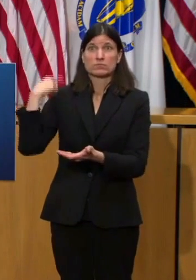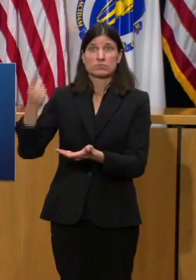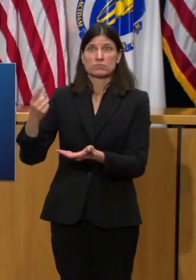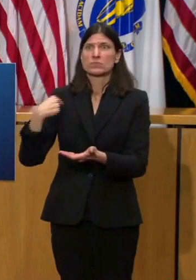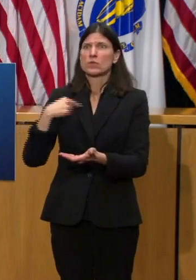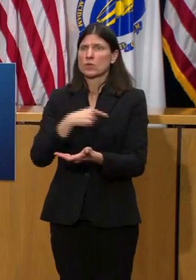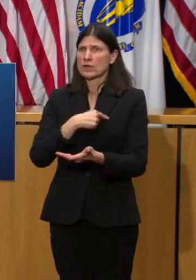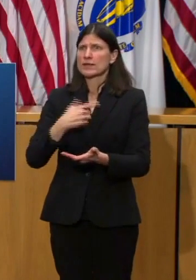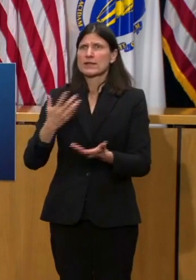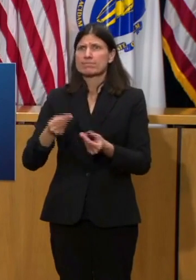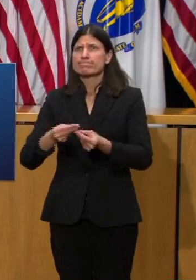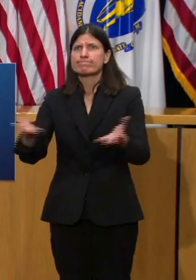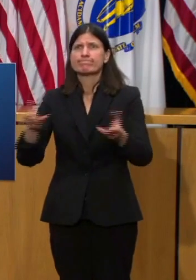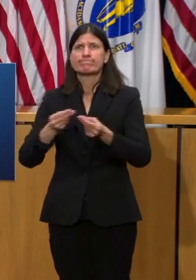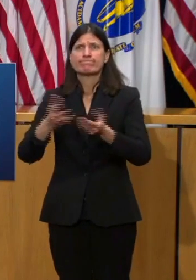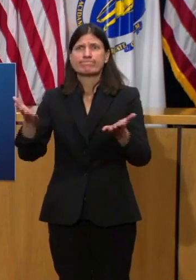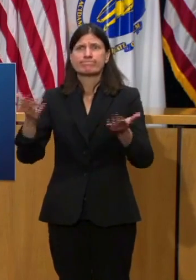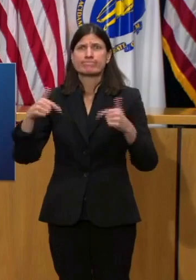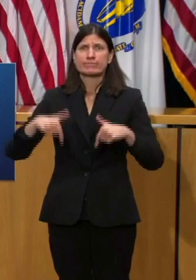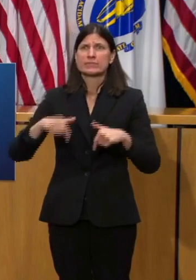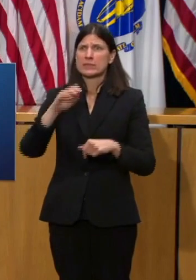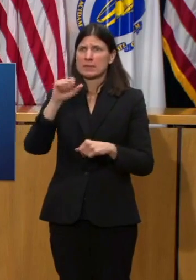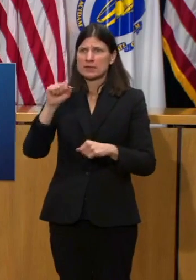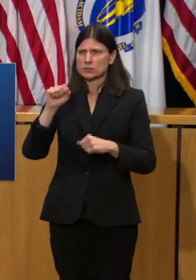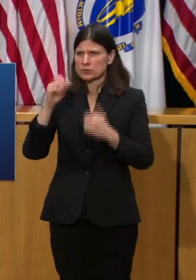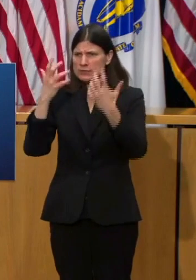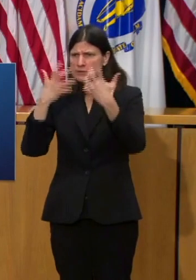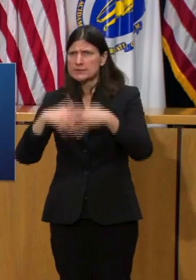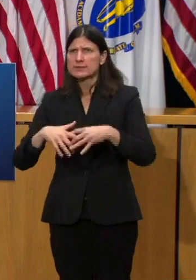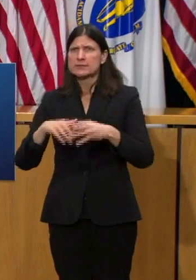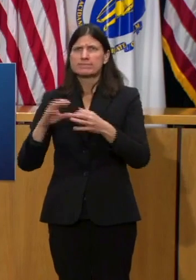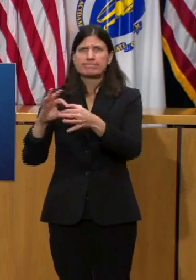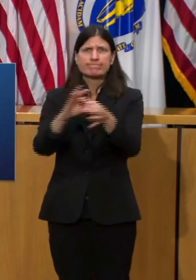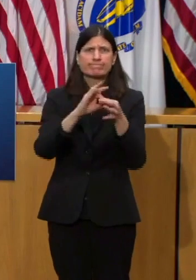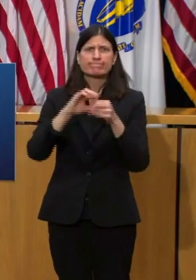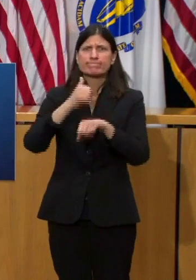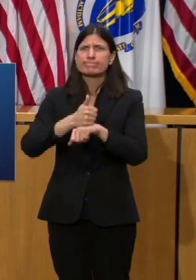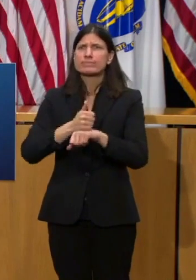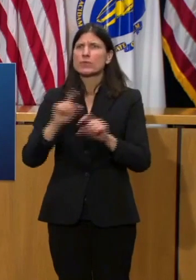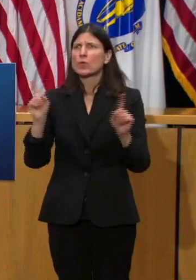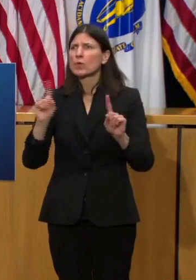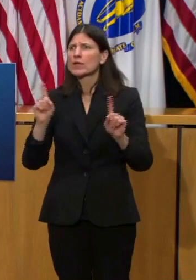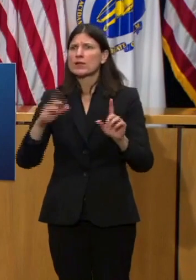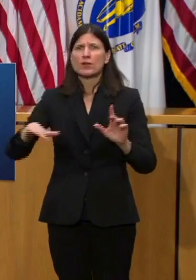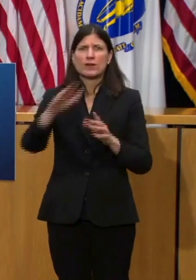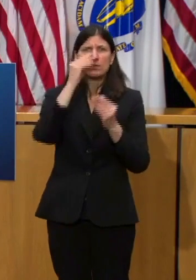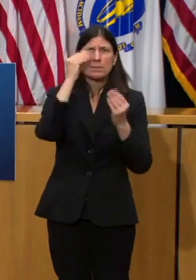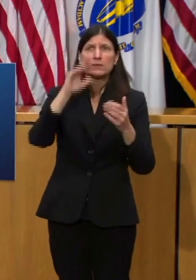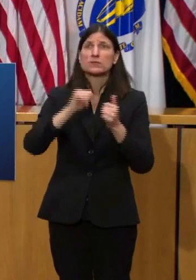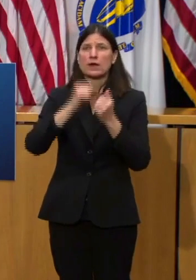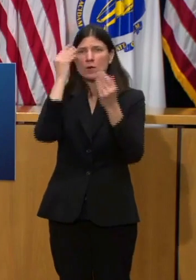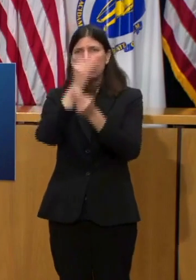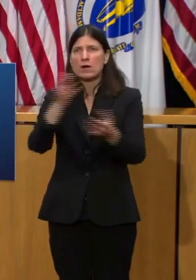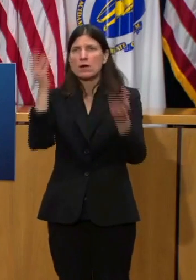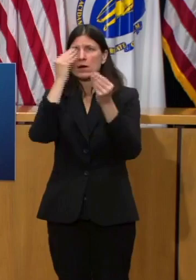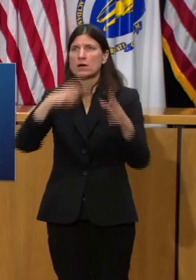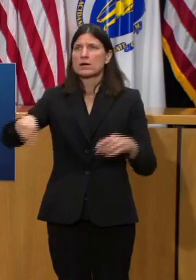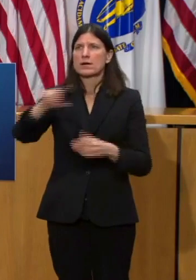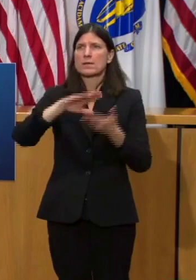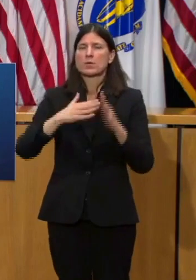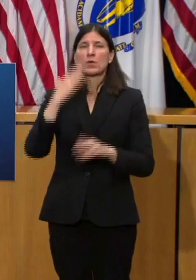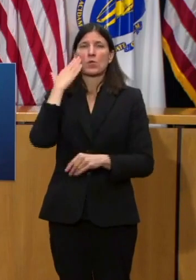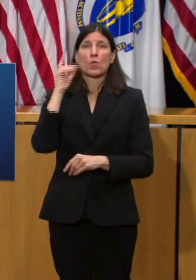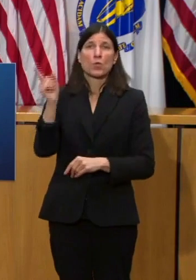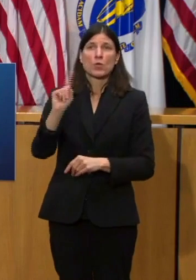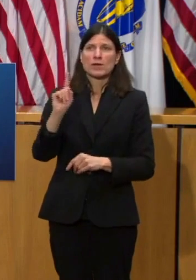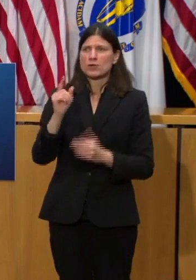infrastructure system and necessary resources to help residents in all communities to access appointments, ensuring equity and